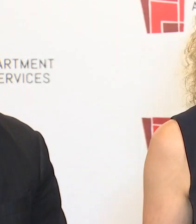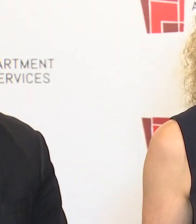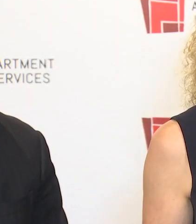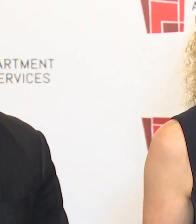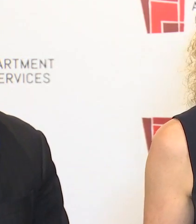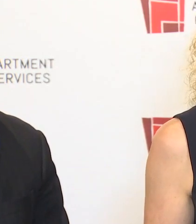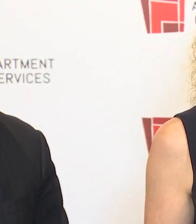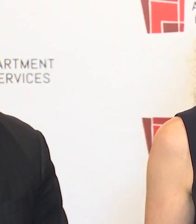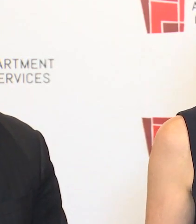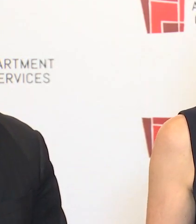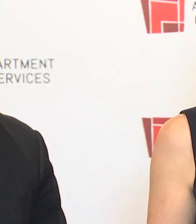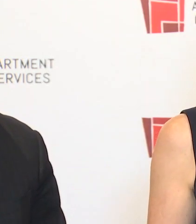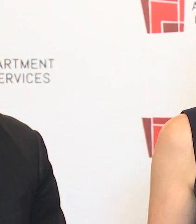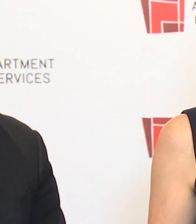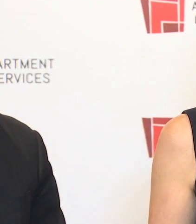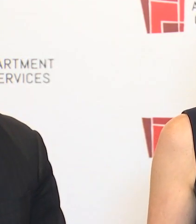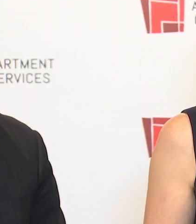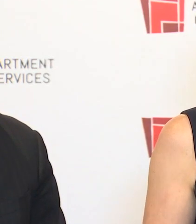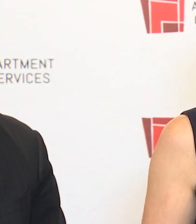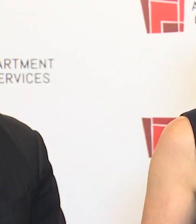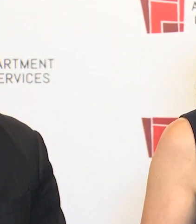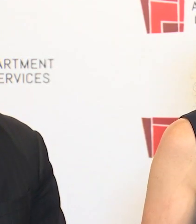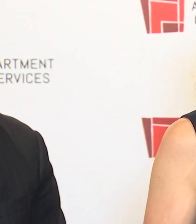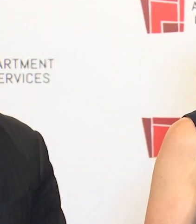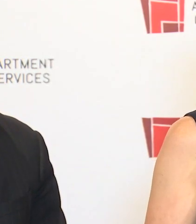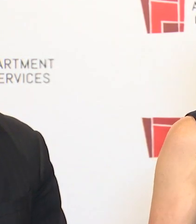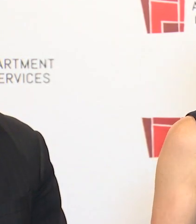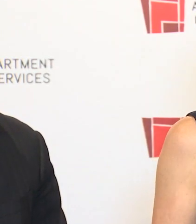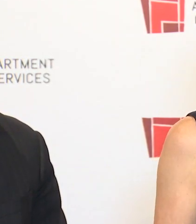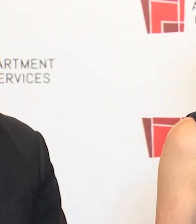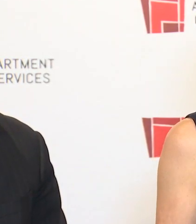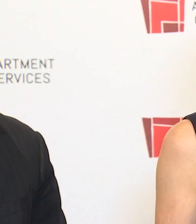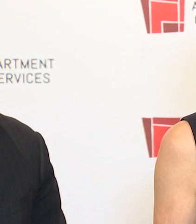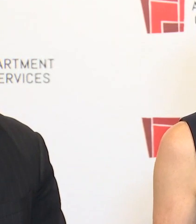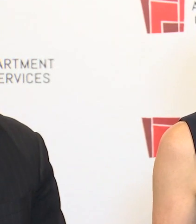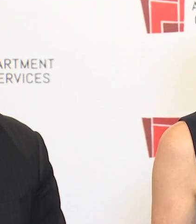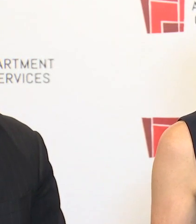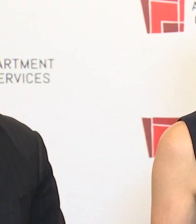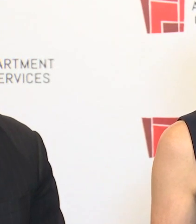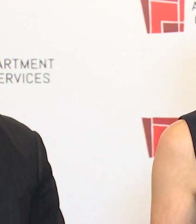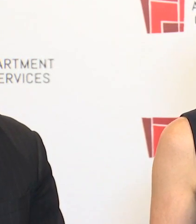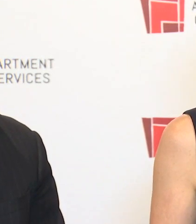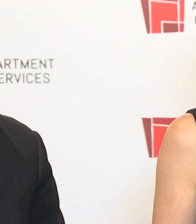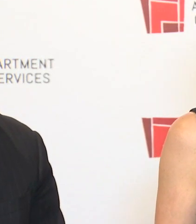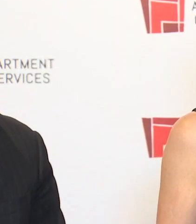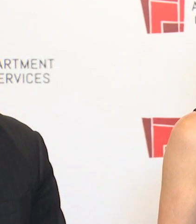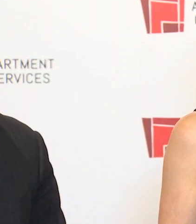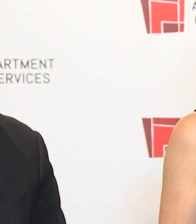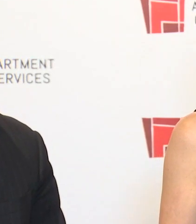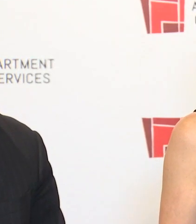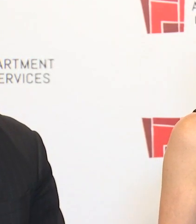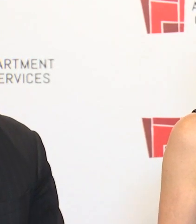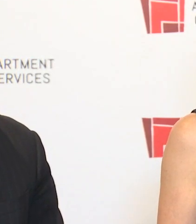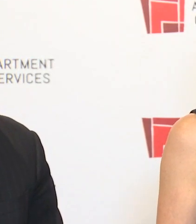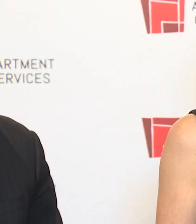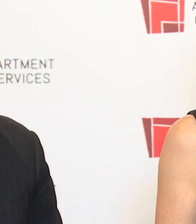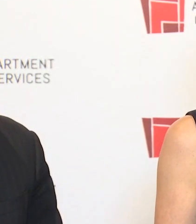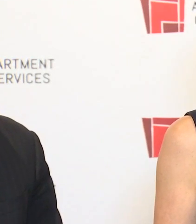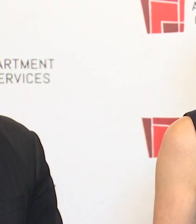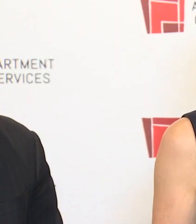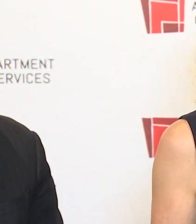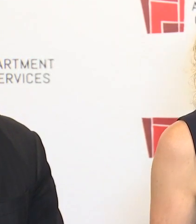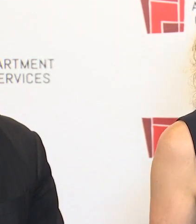information in the event there is a risk to the public. We prioritize a balance of patient protection and ensuring the public is